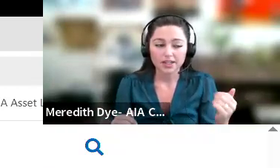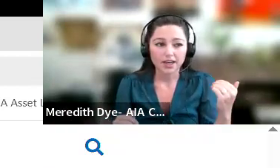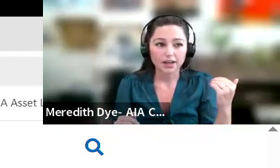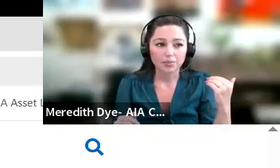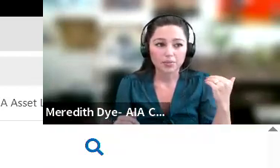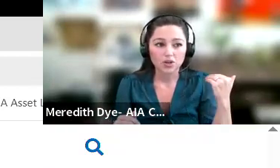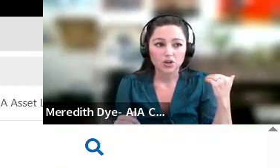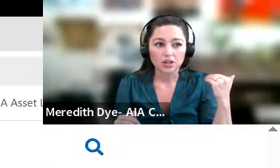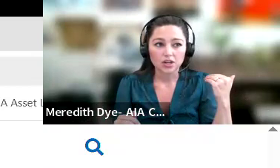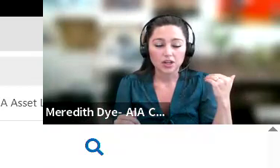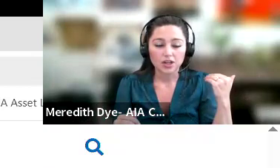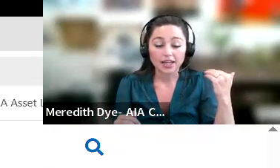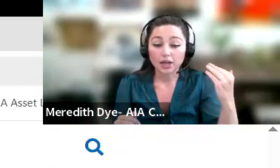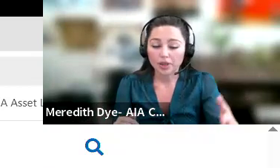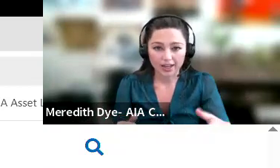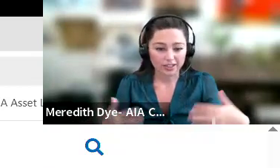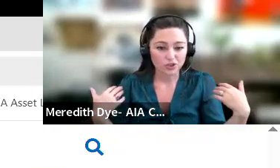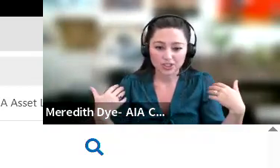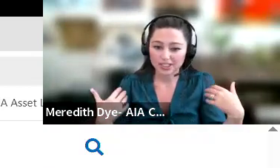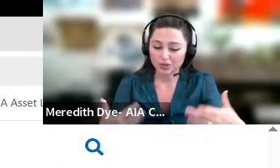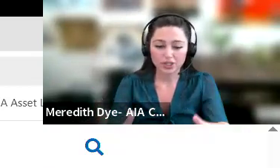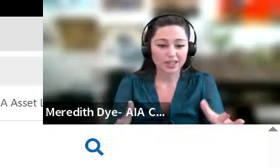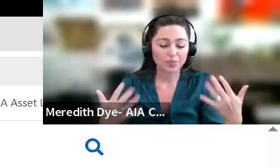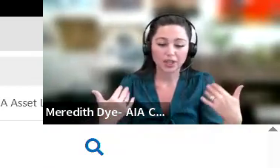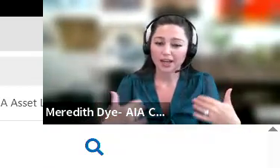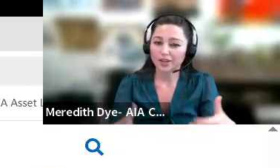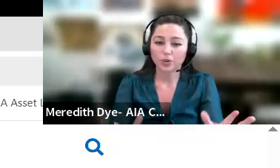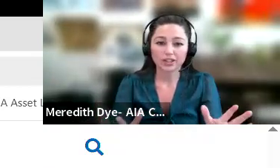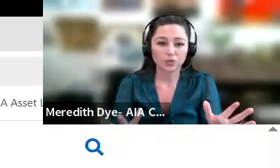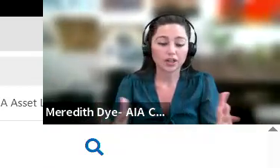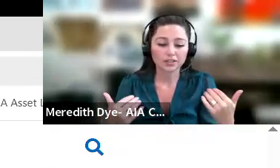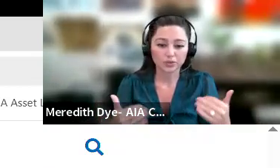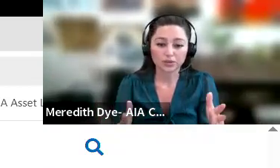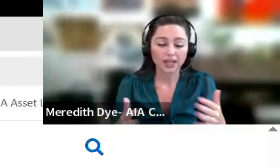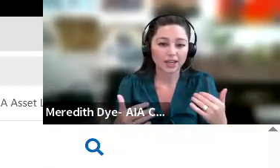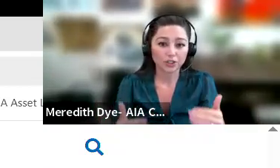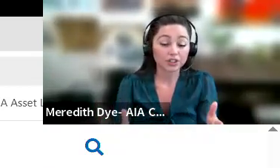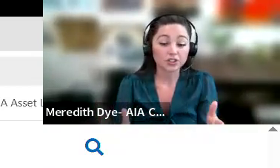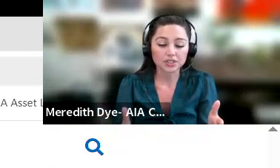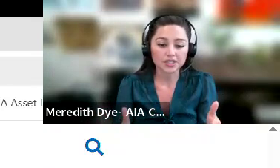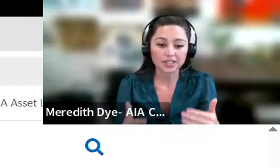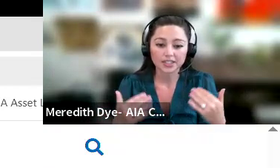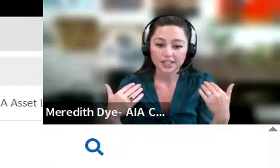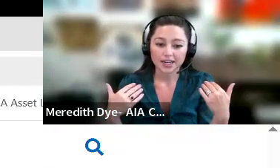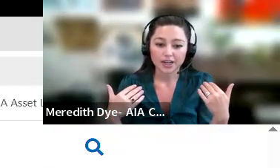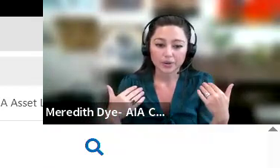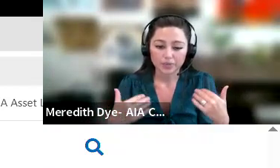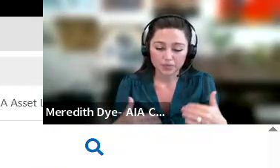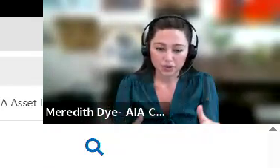way. And apply. Just apply when you want, when you can, when you're